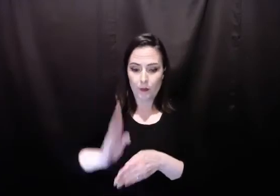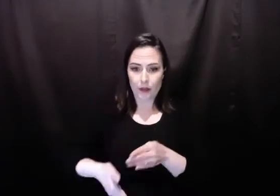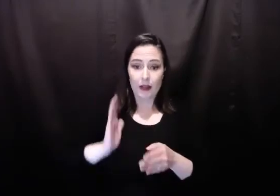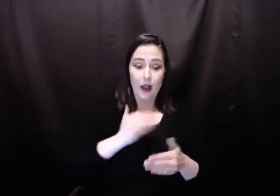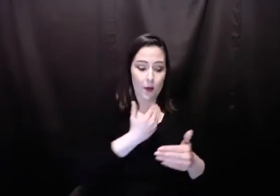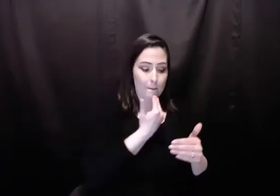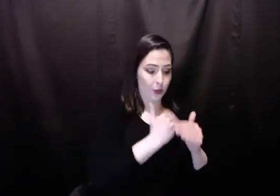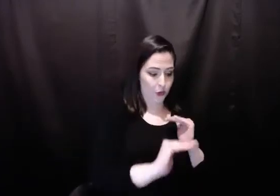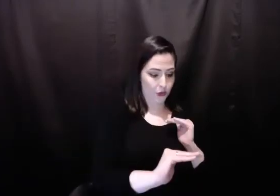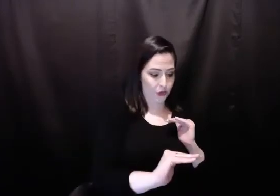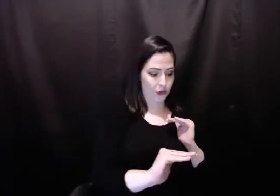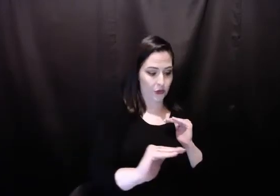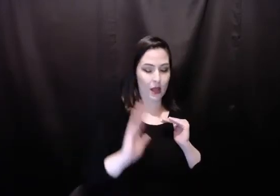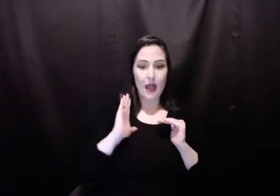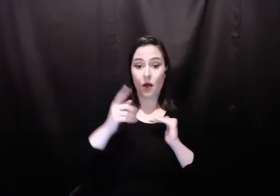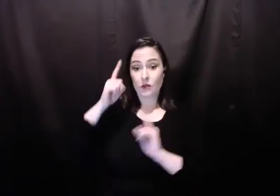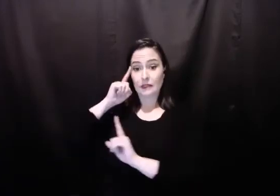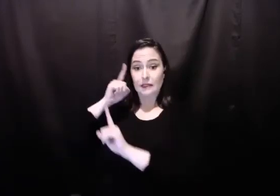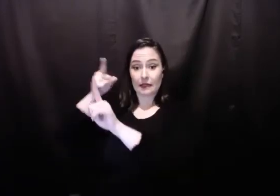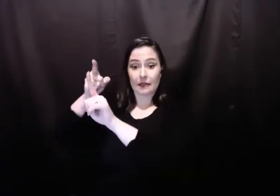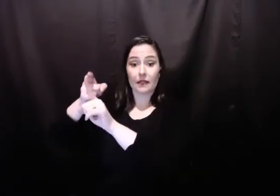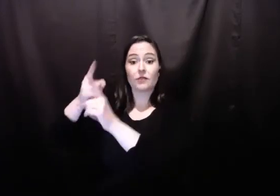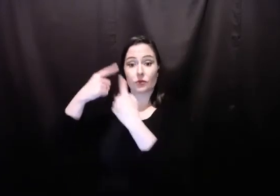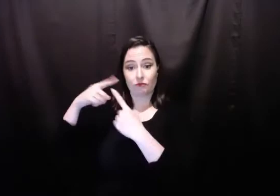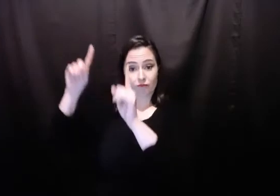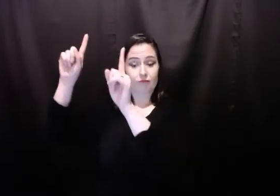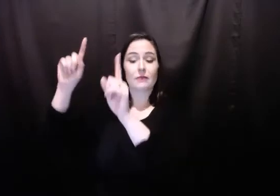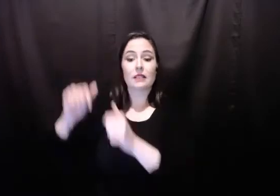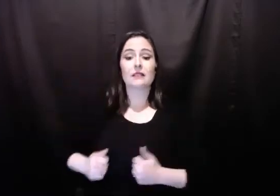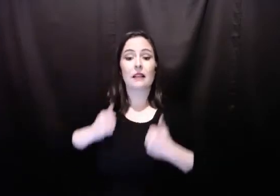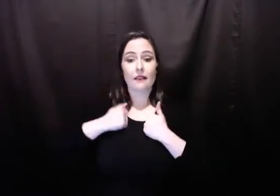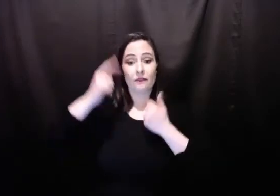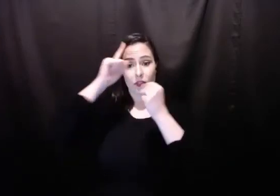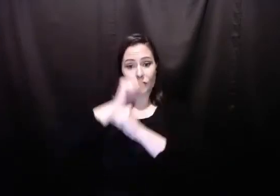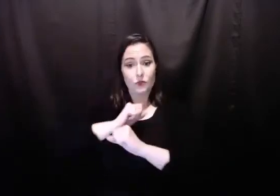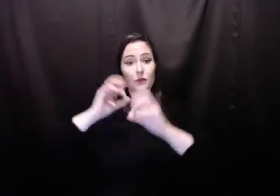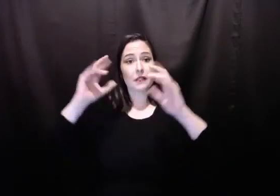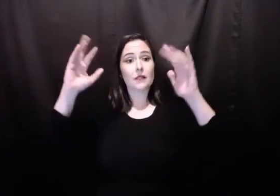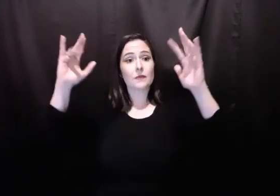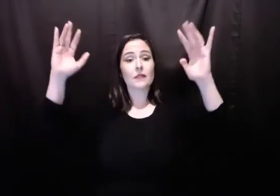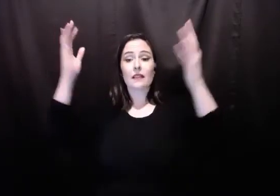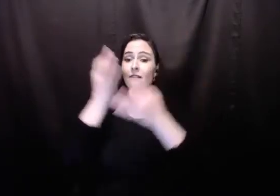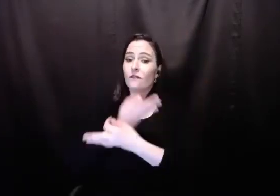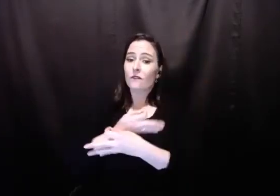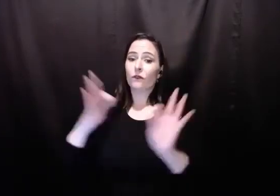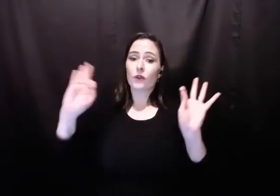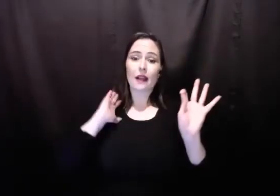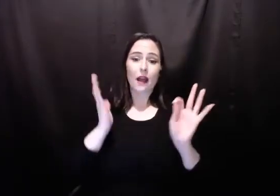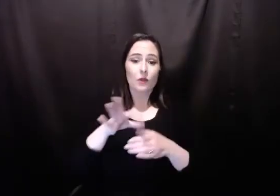enormous souls from living a life too small. Every time I'd read that, I'd think,